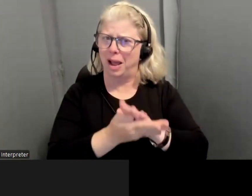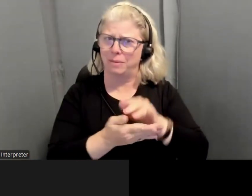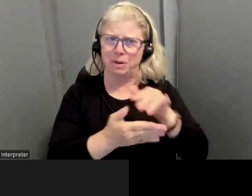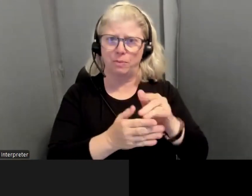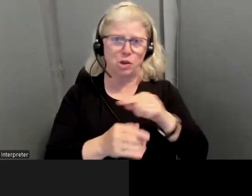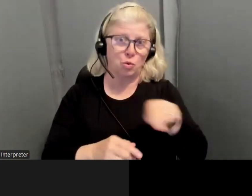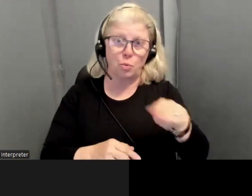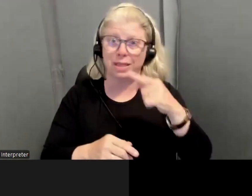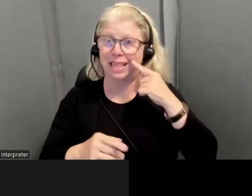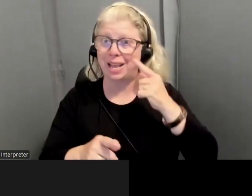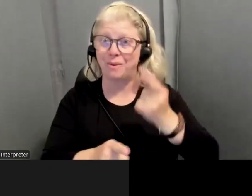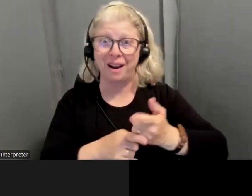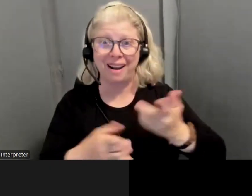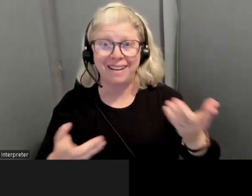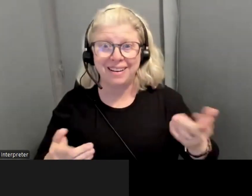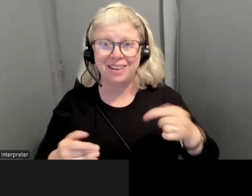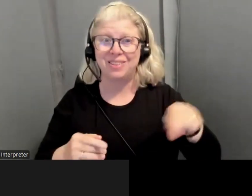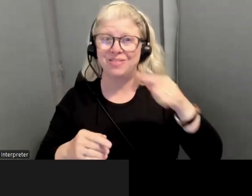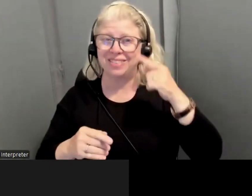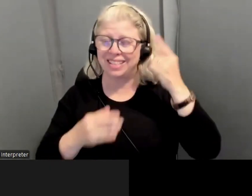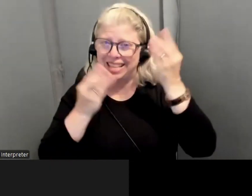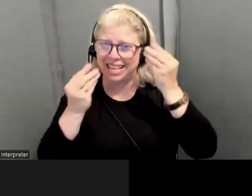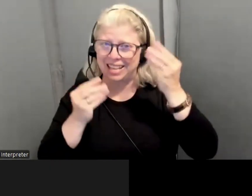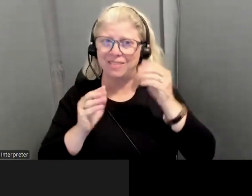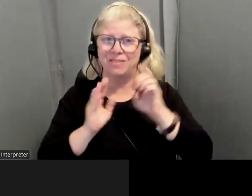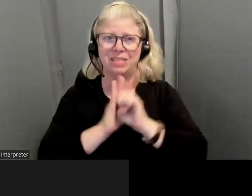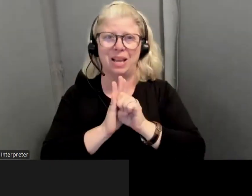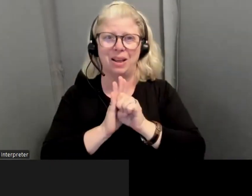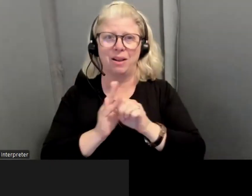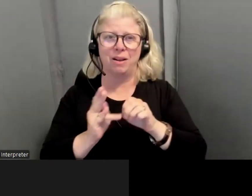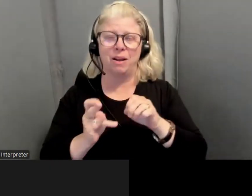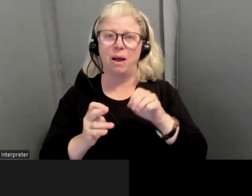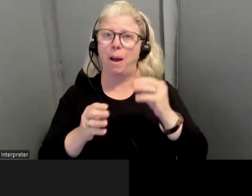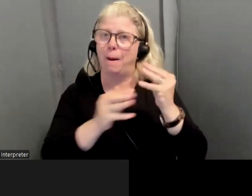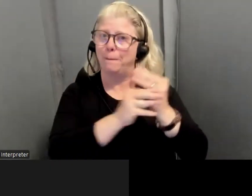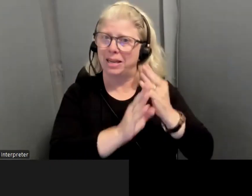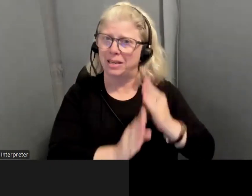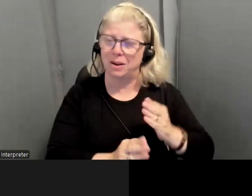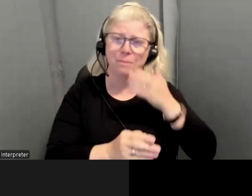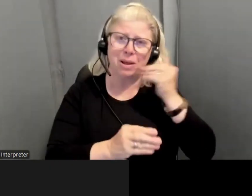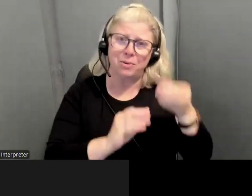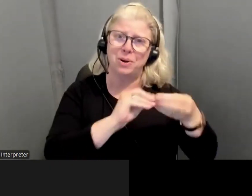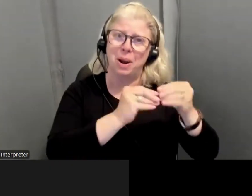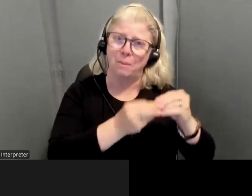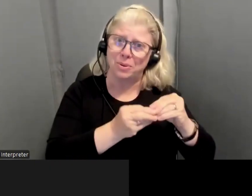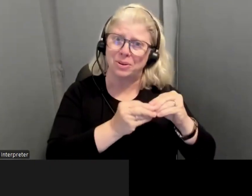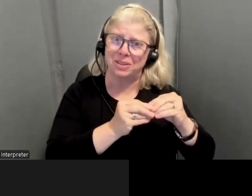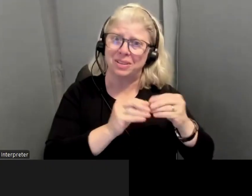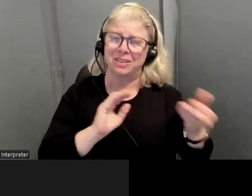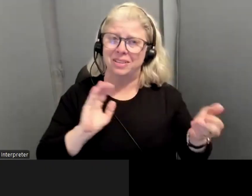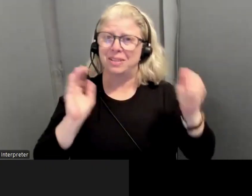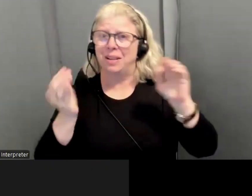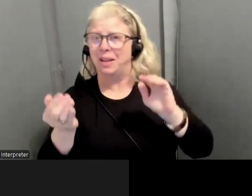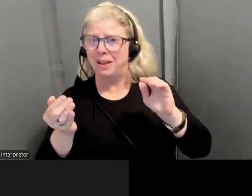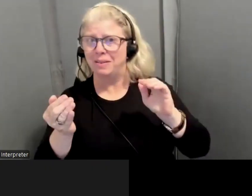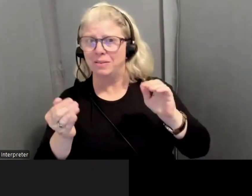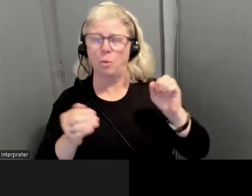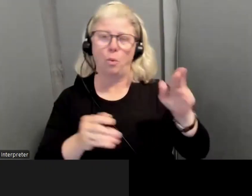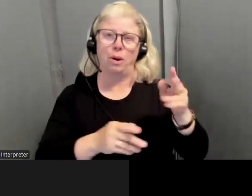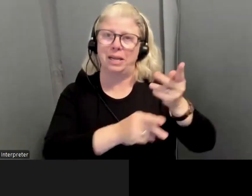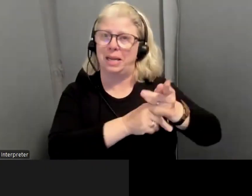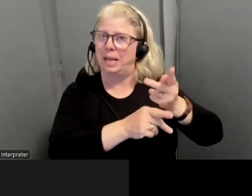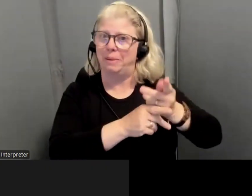think, right? I mean, you would think that, for instance, I don't know, a mathematician is better in numbers than or keeping,